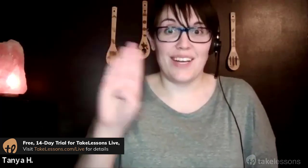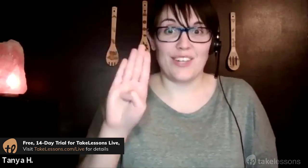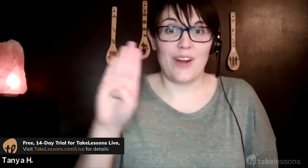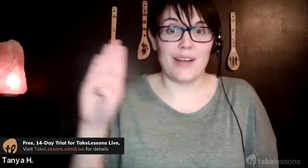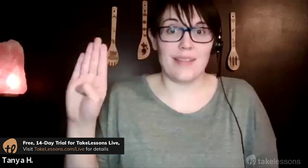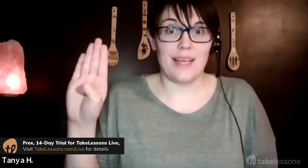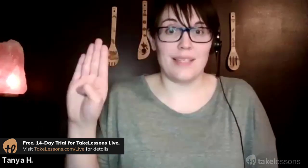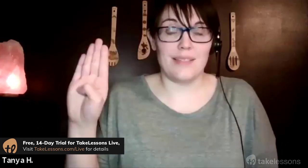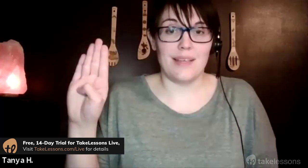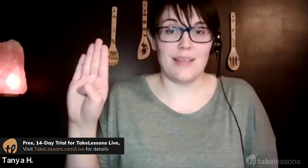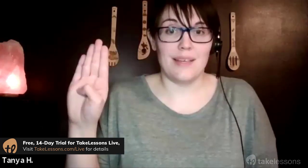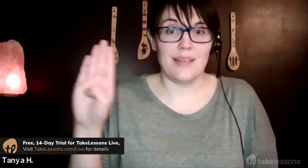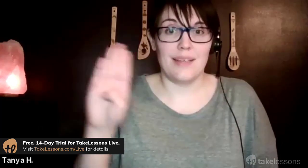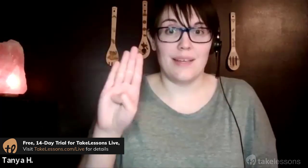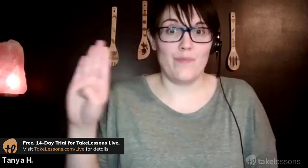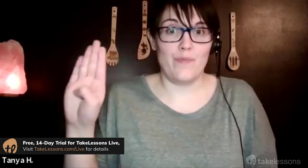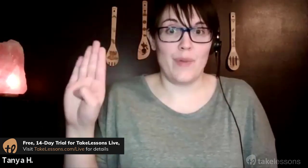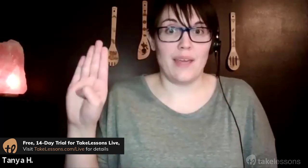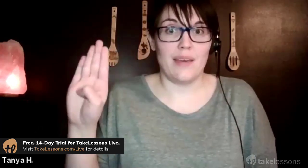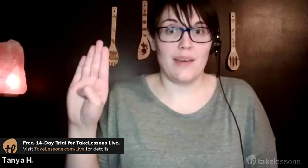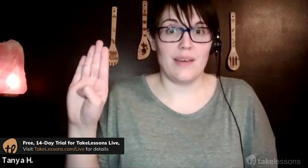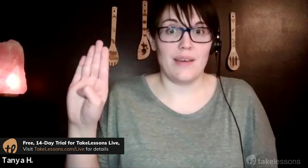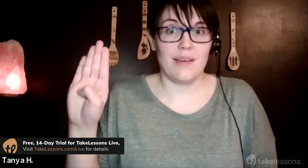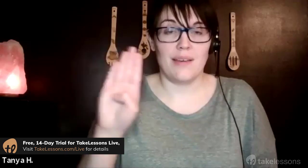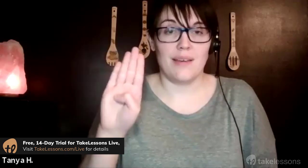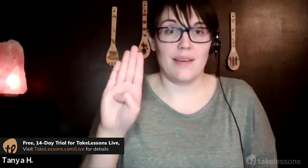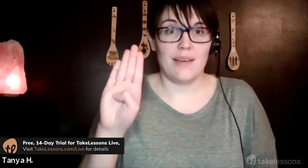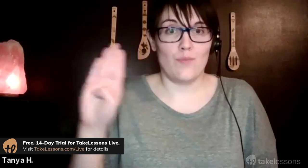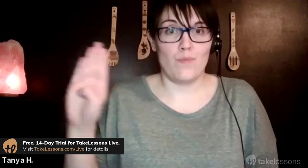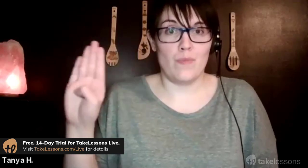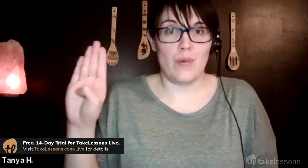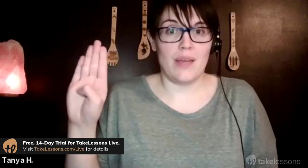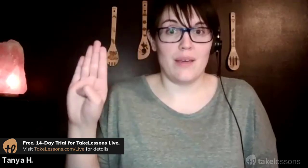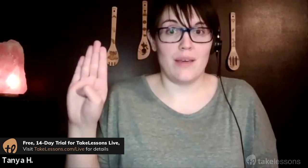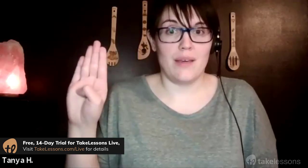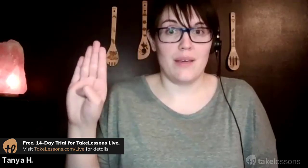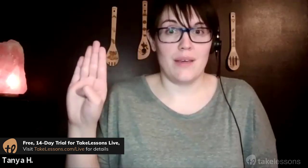across like this. B, B,